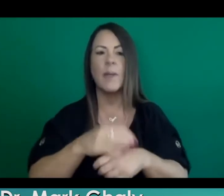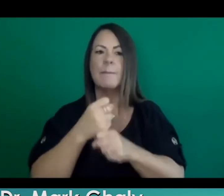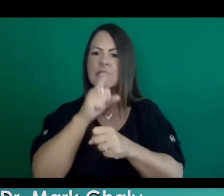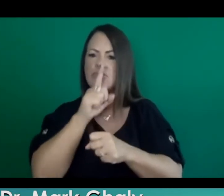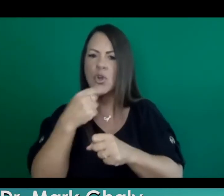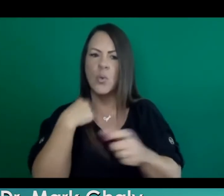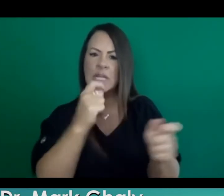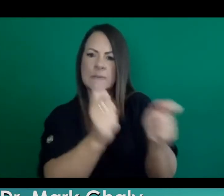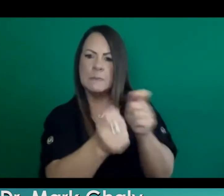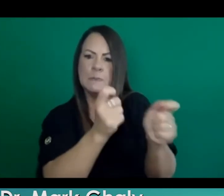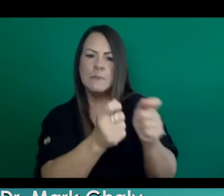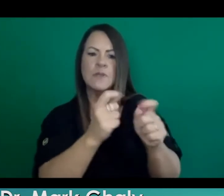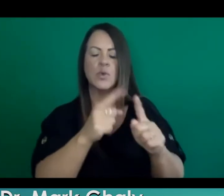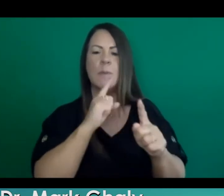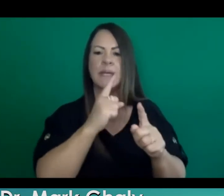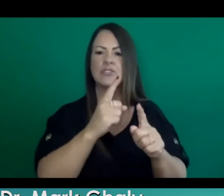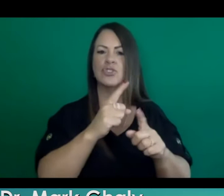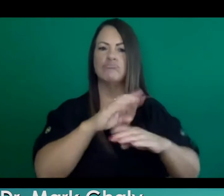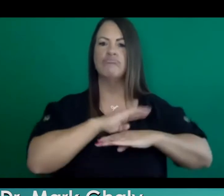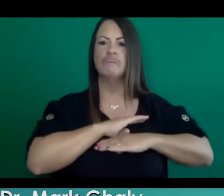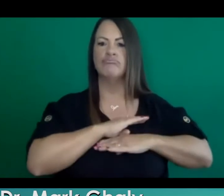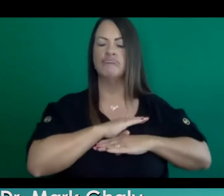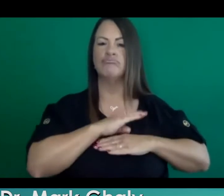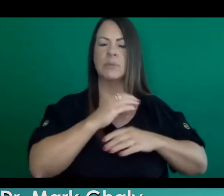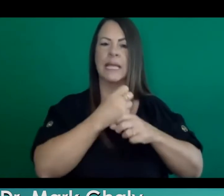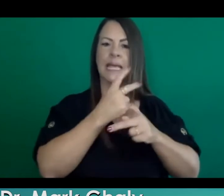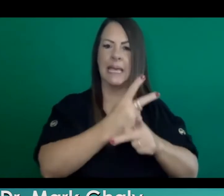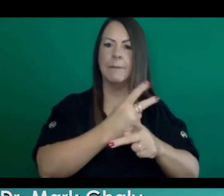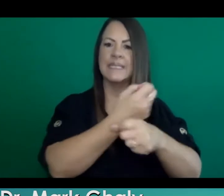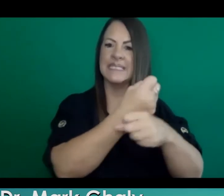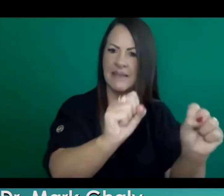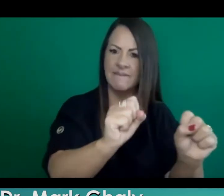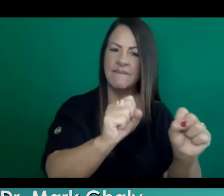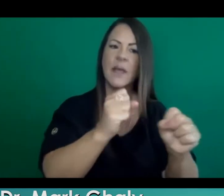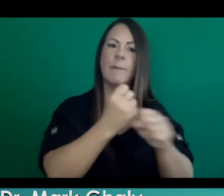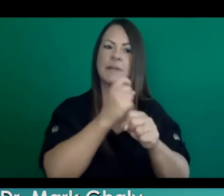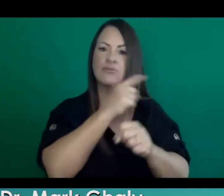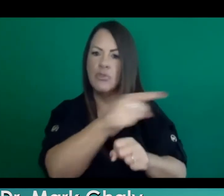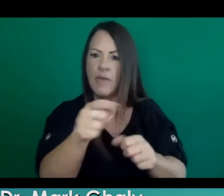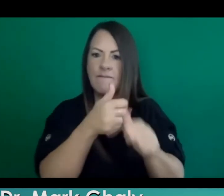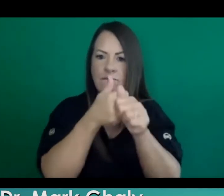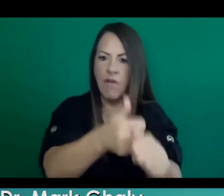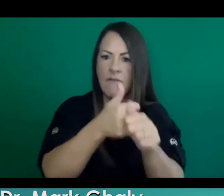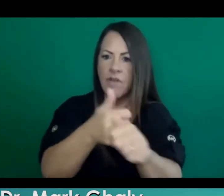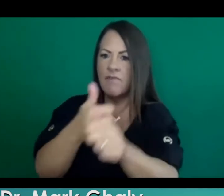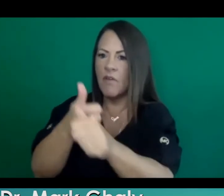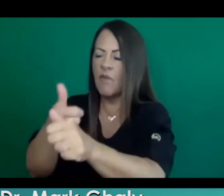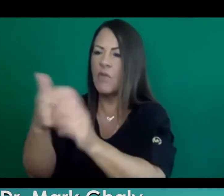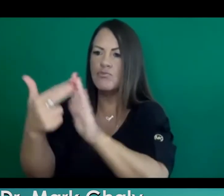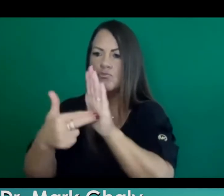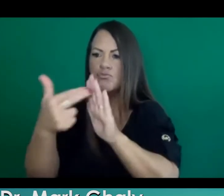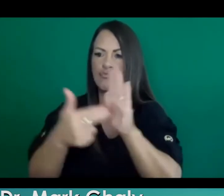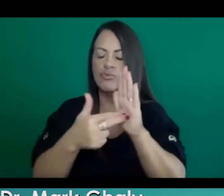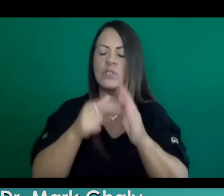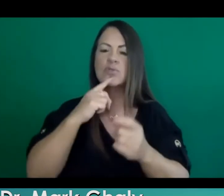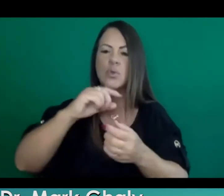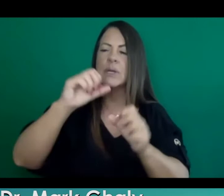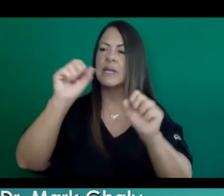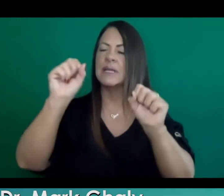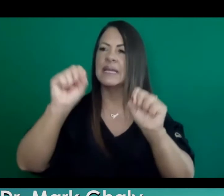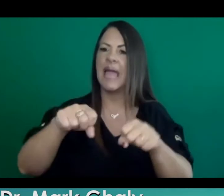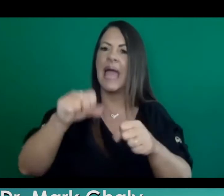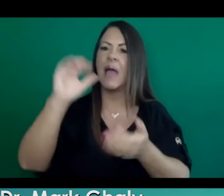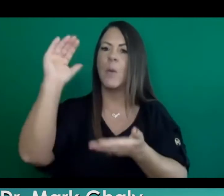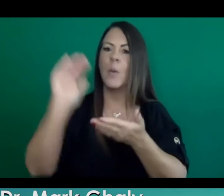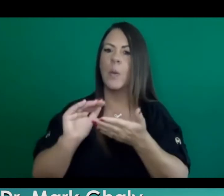we believe that those things have largely been in place and followed. And that will reduce the overall risk of transmission. But I won't